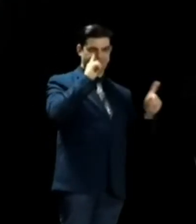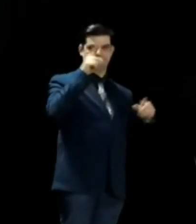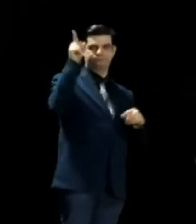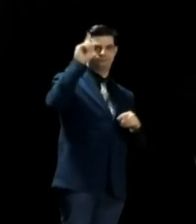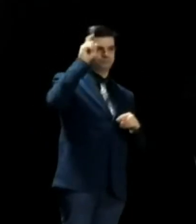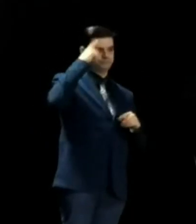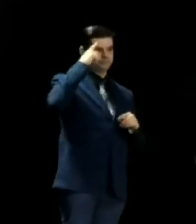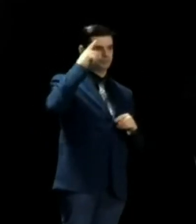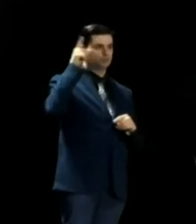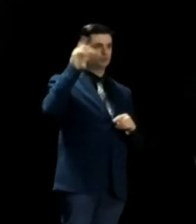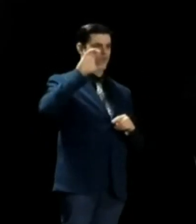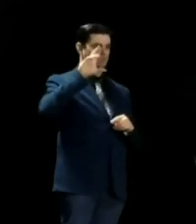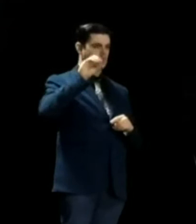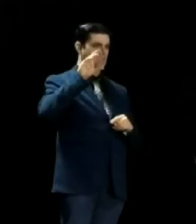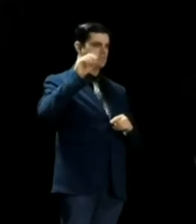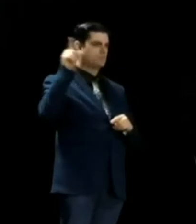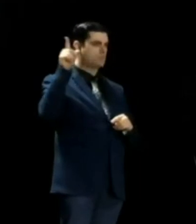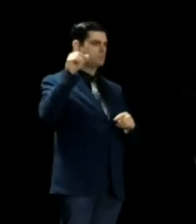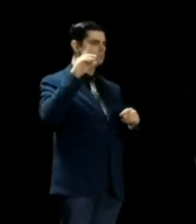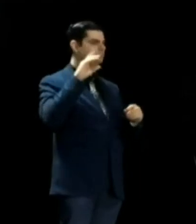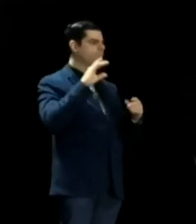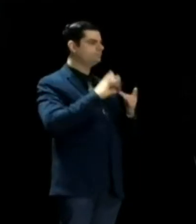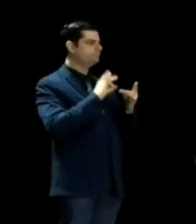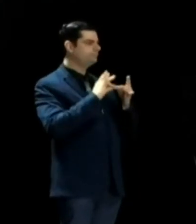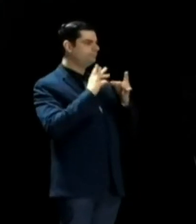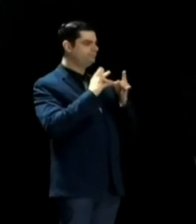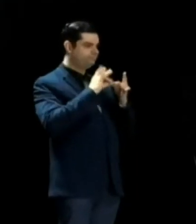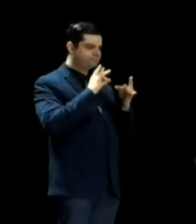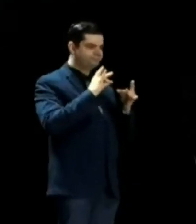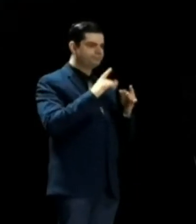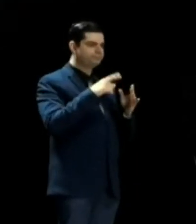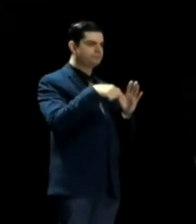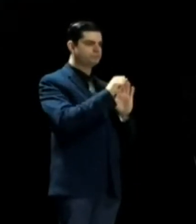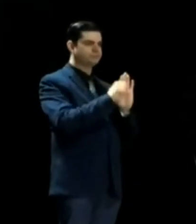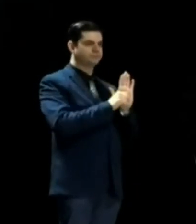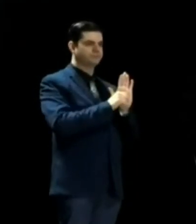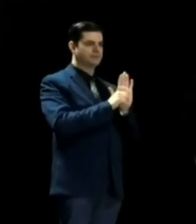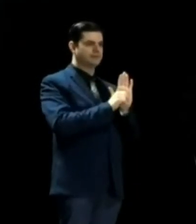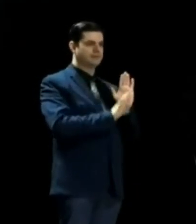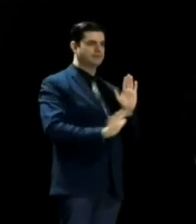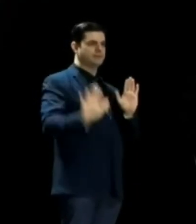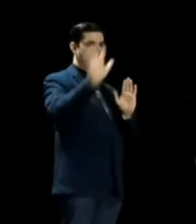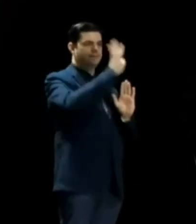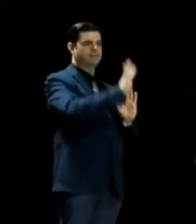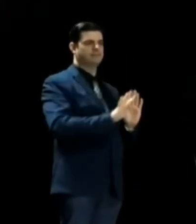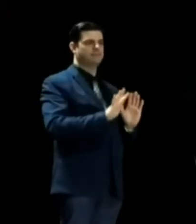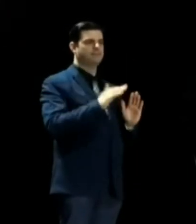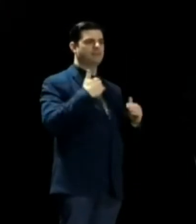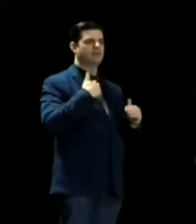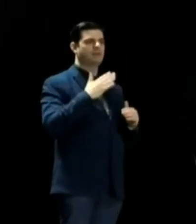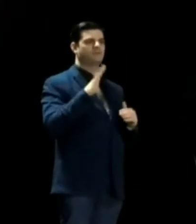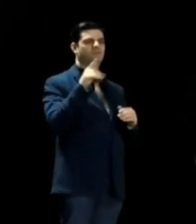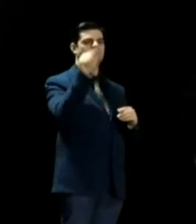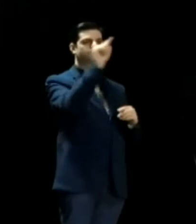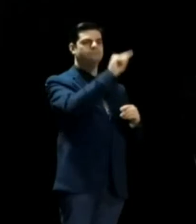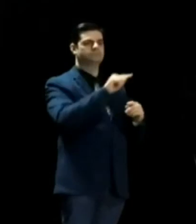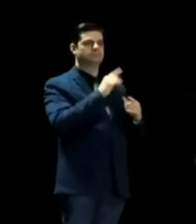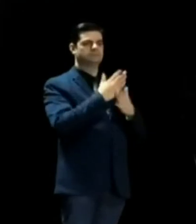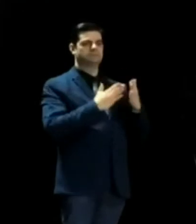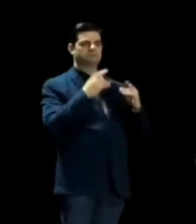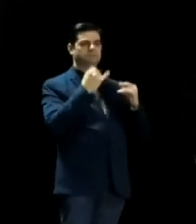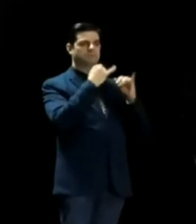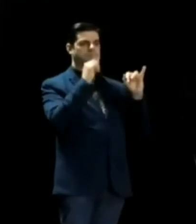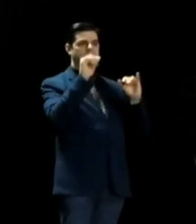states having autonomy on this issue within their jurisdiction. And I know there's been